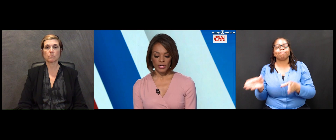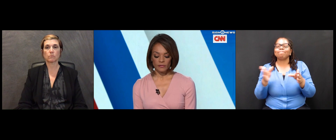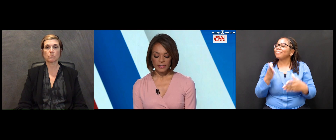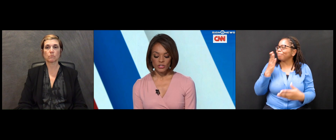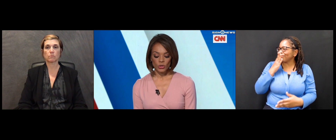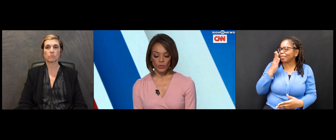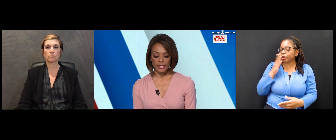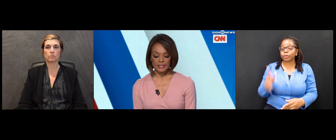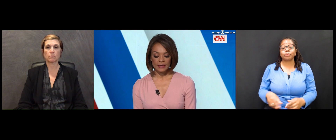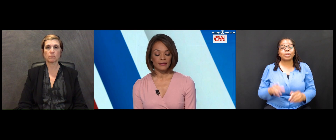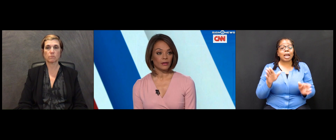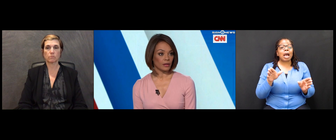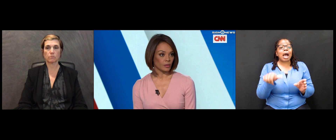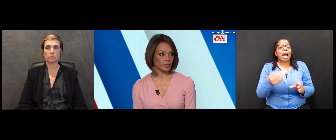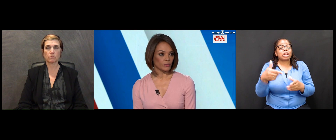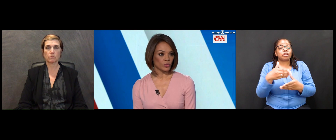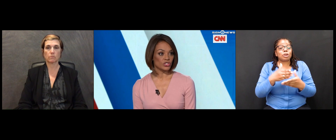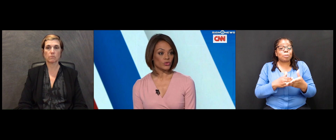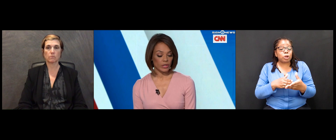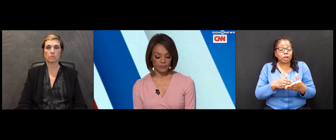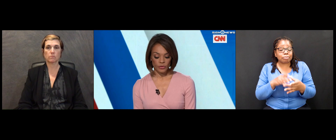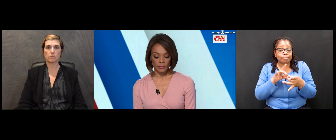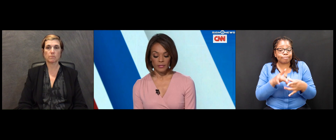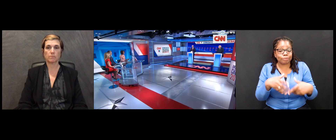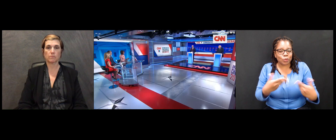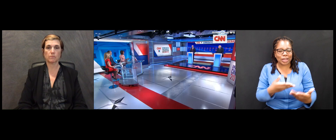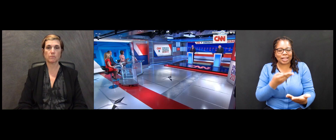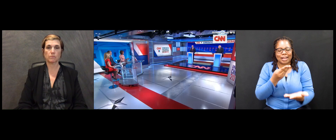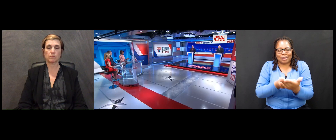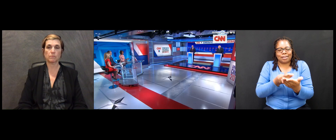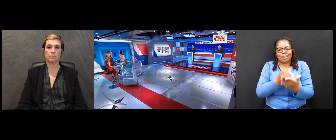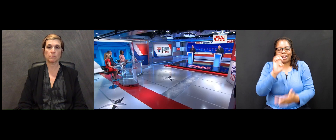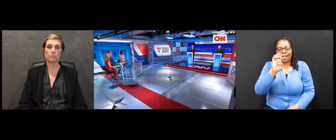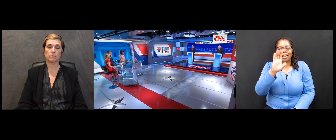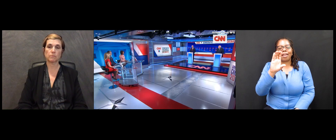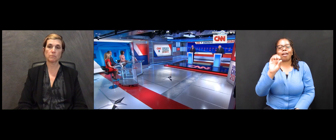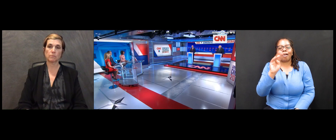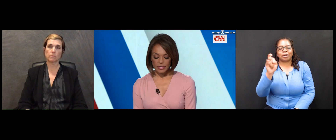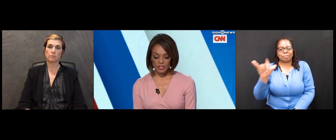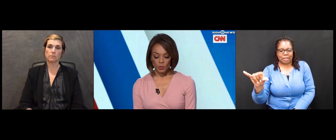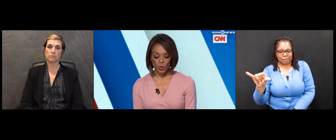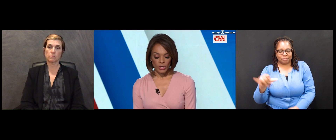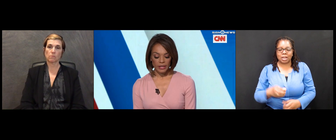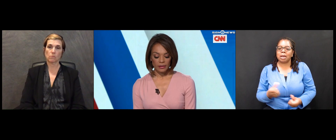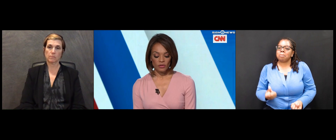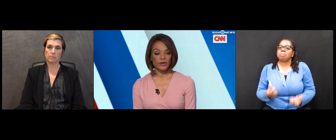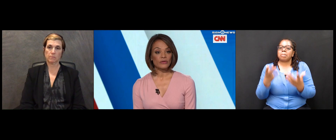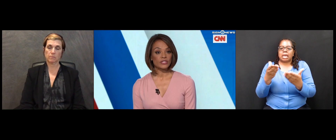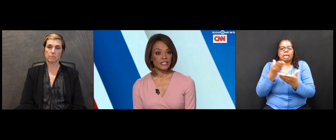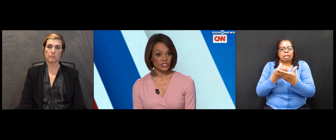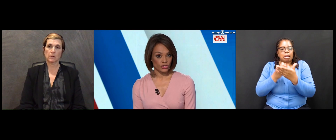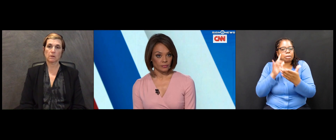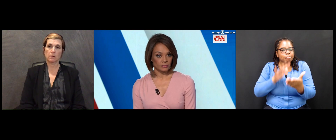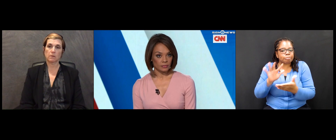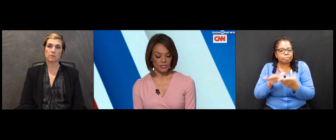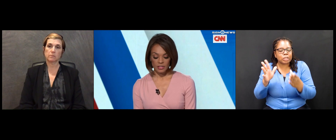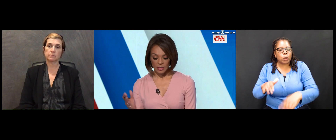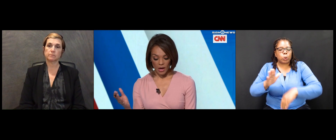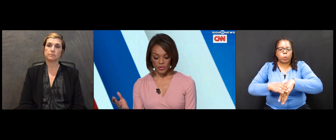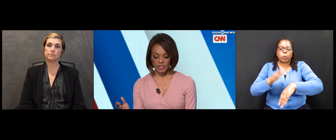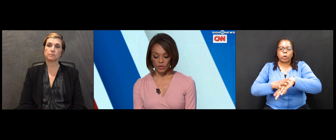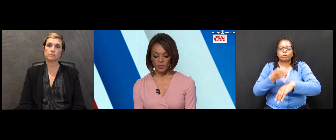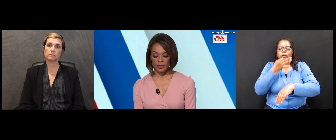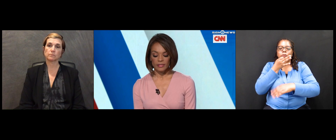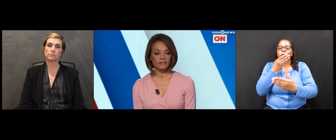another part of this story is the economy, which is reeling from this pandemic. Many economists are warning of a recession.